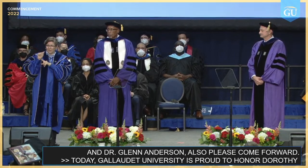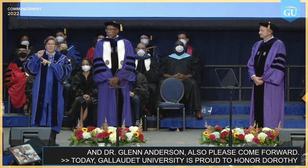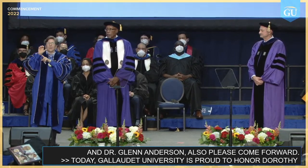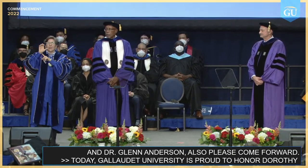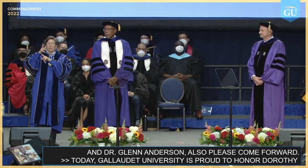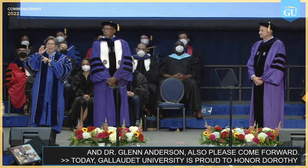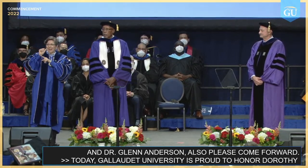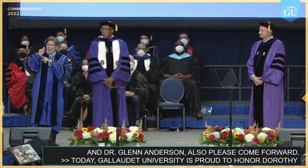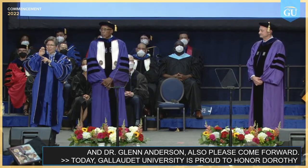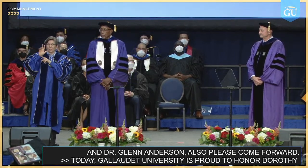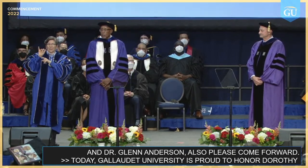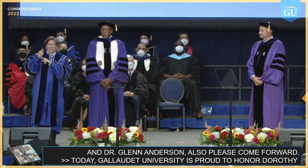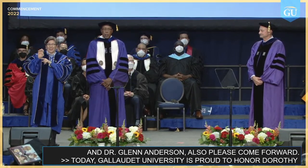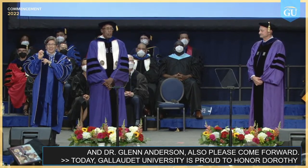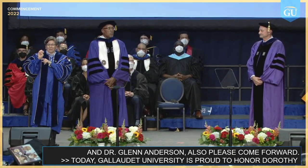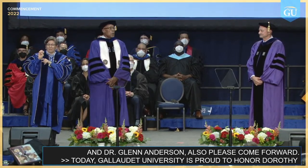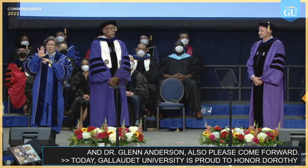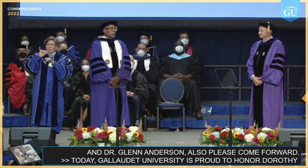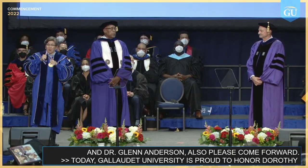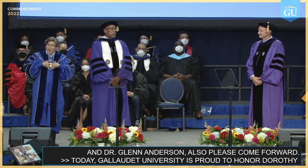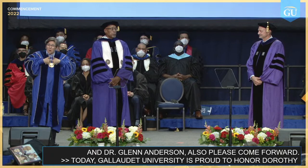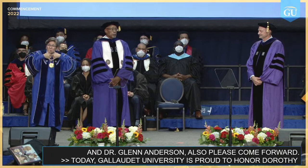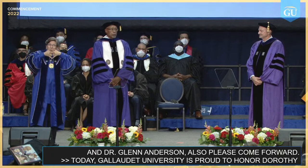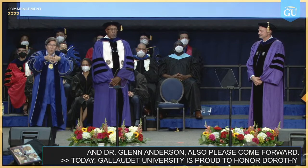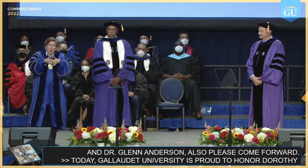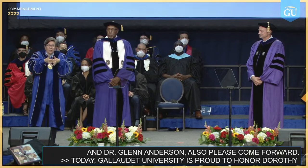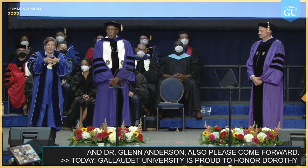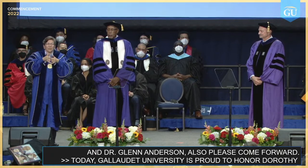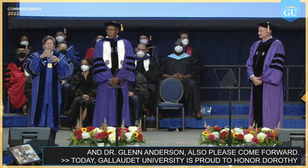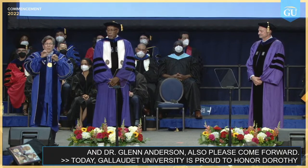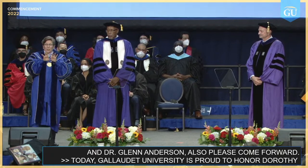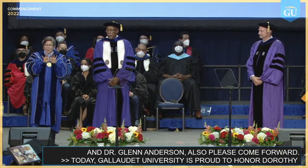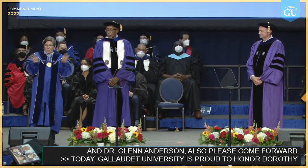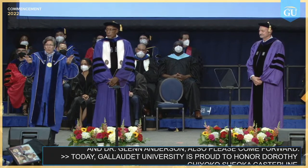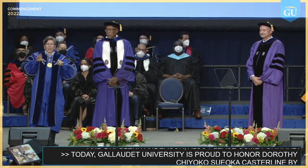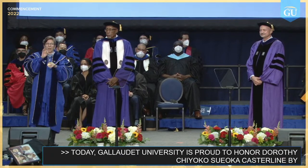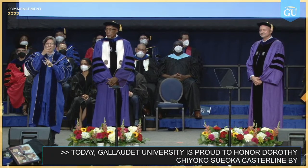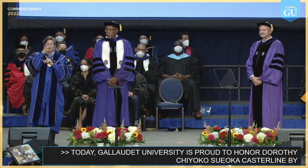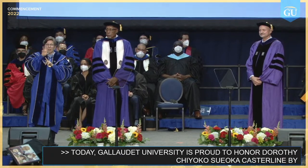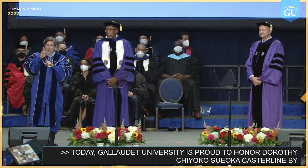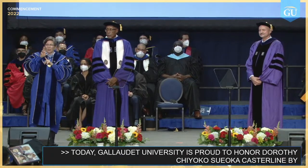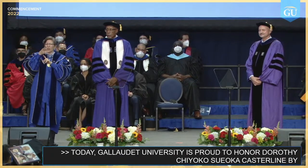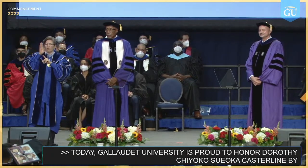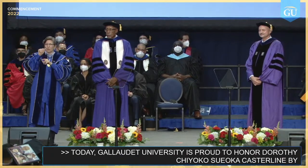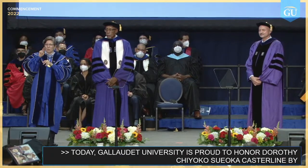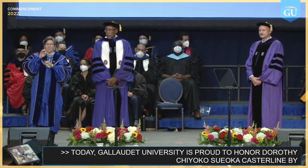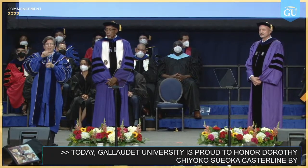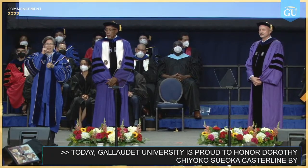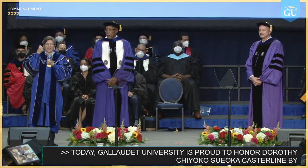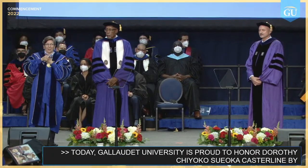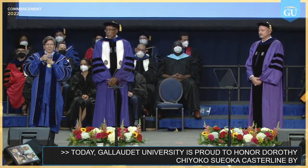Sayoka Casterline by awarding her the degree of Doctor of Humane